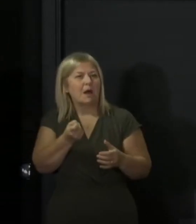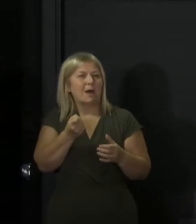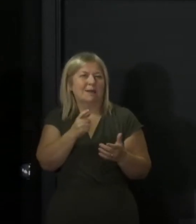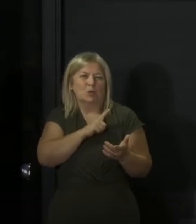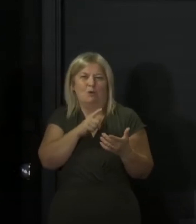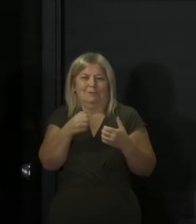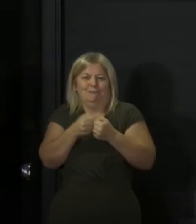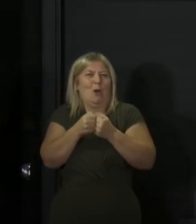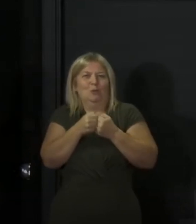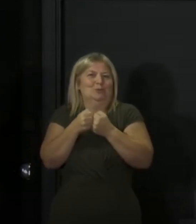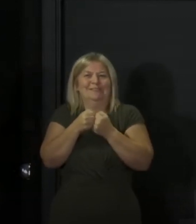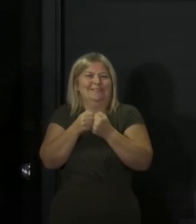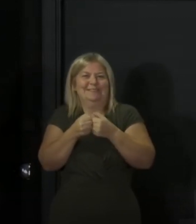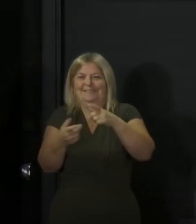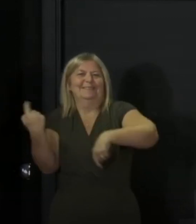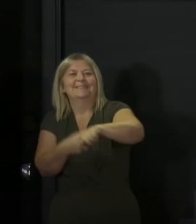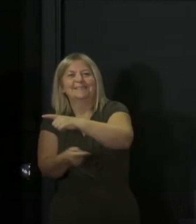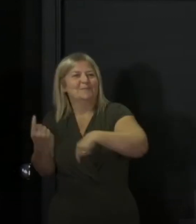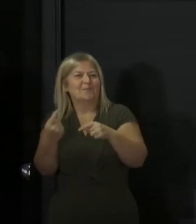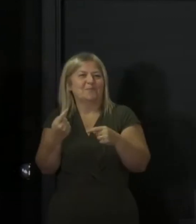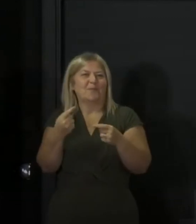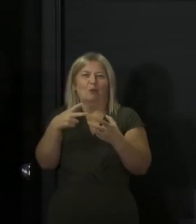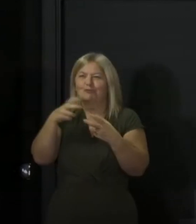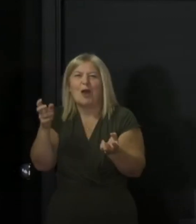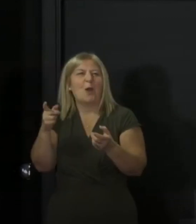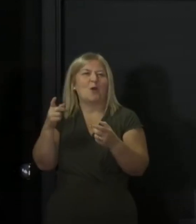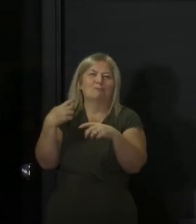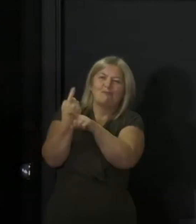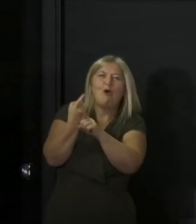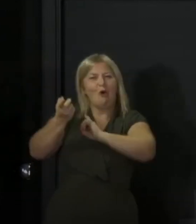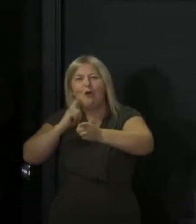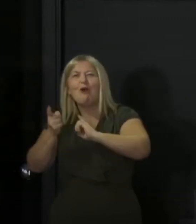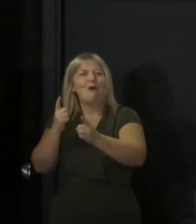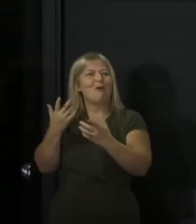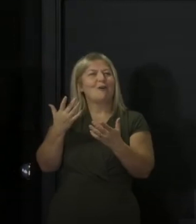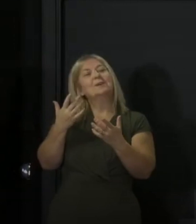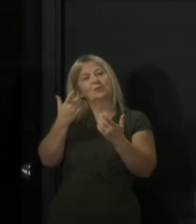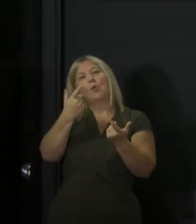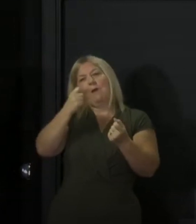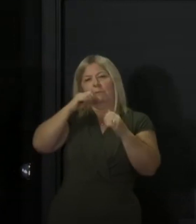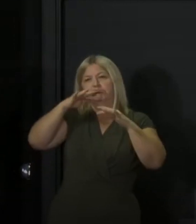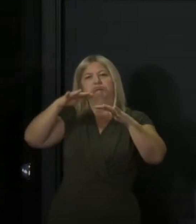likely, and voices could be raised, resulting in greater potential for creating aerosol